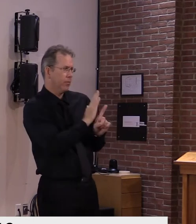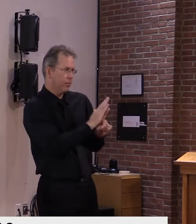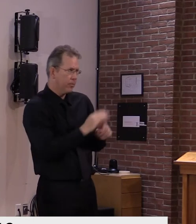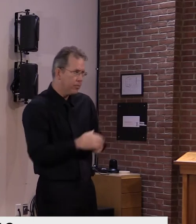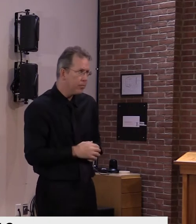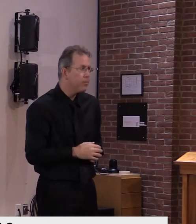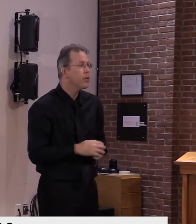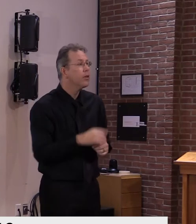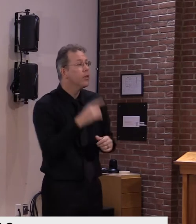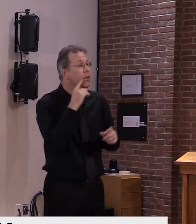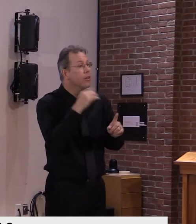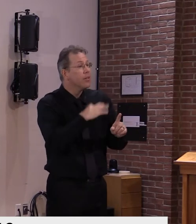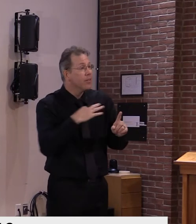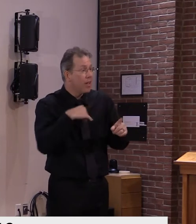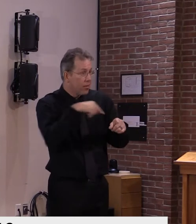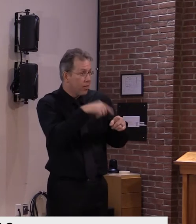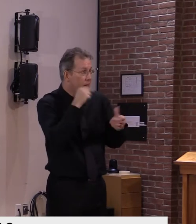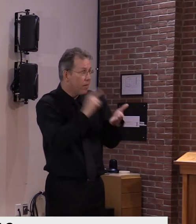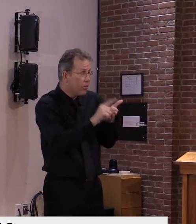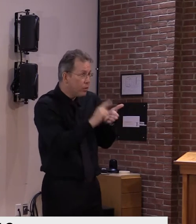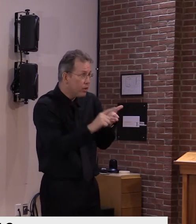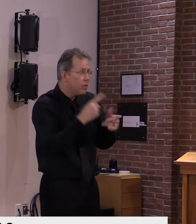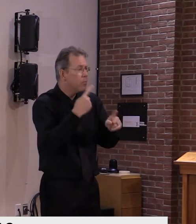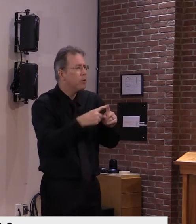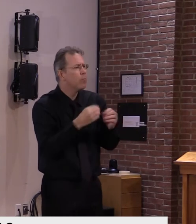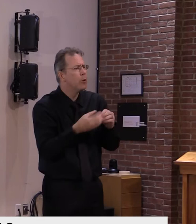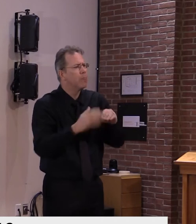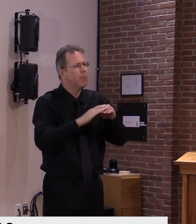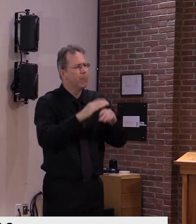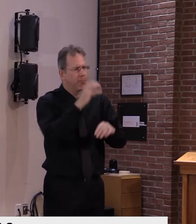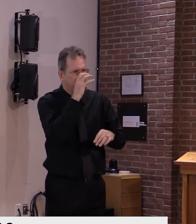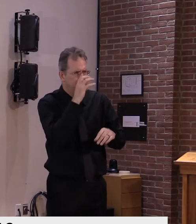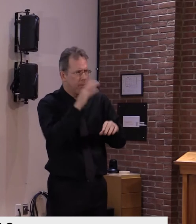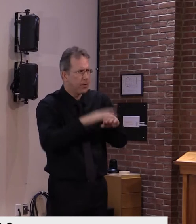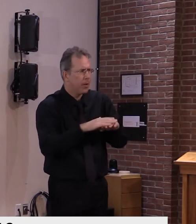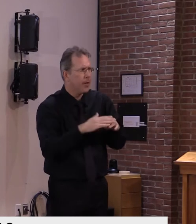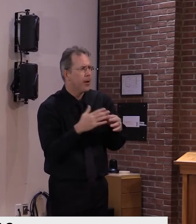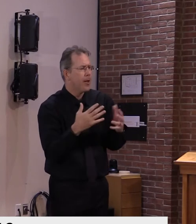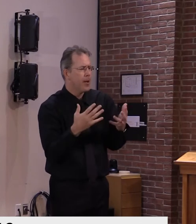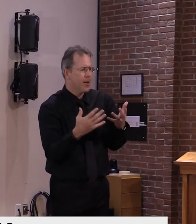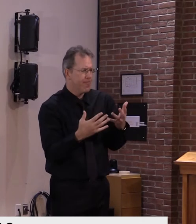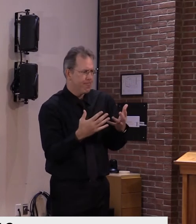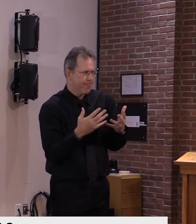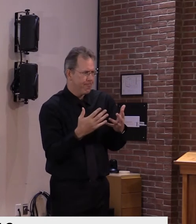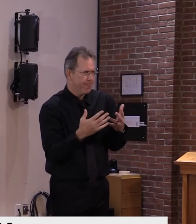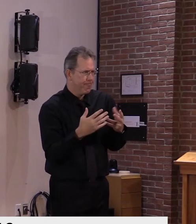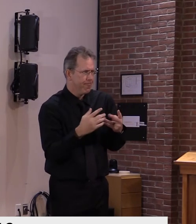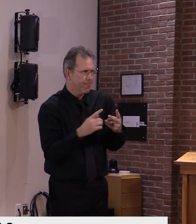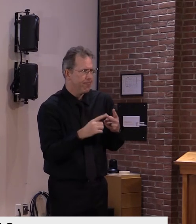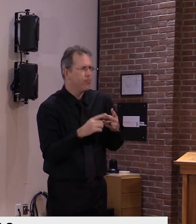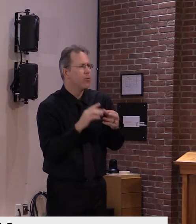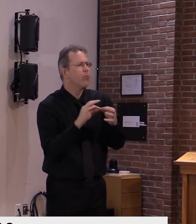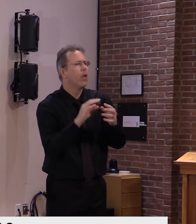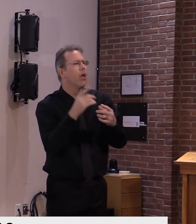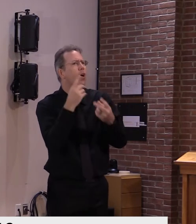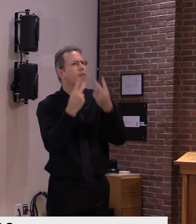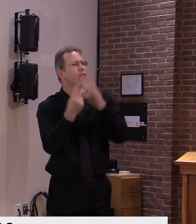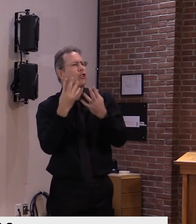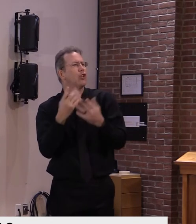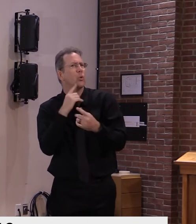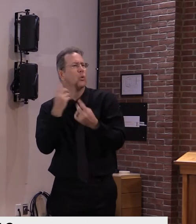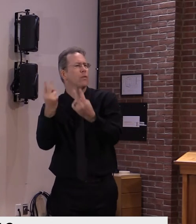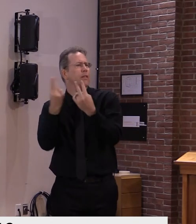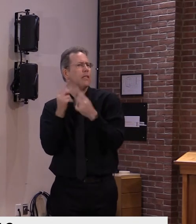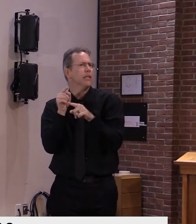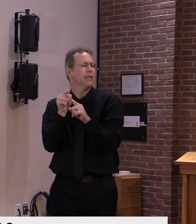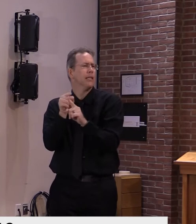We have put fairly significant restrictions on visitation just to